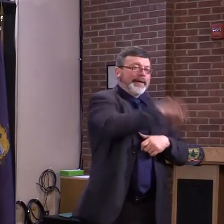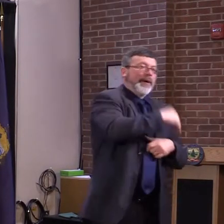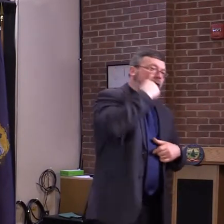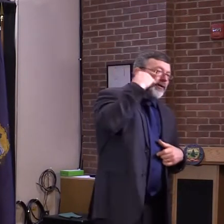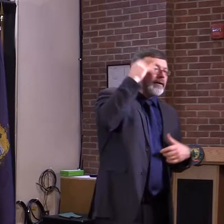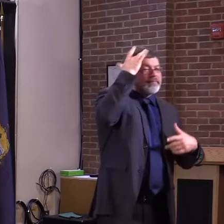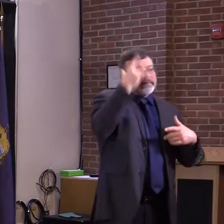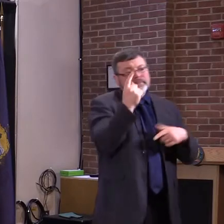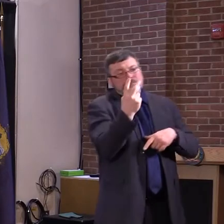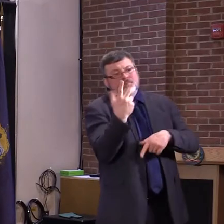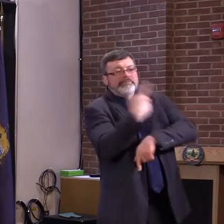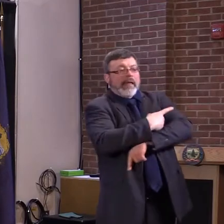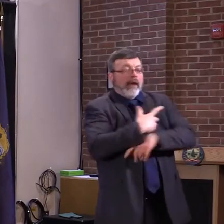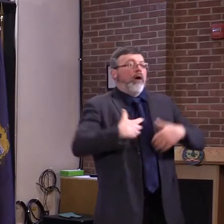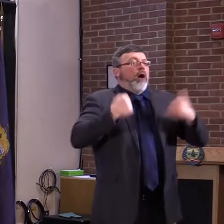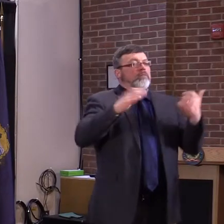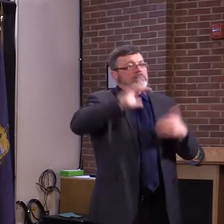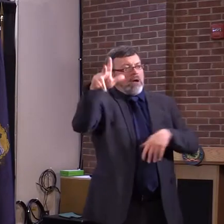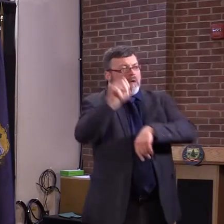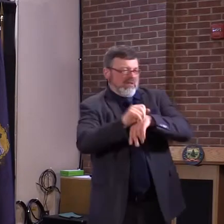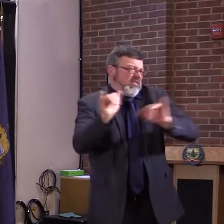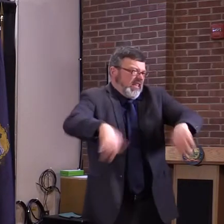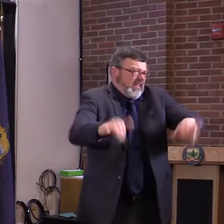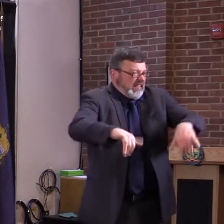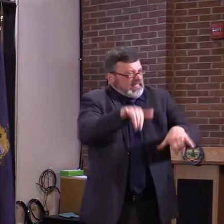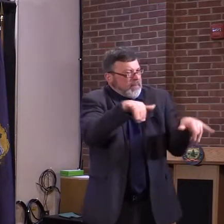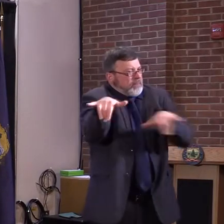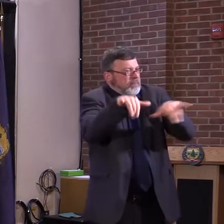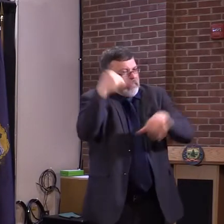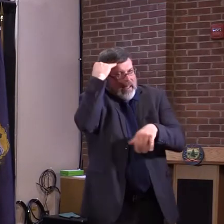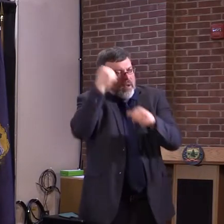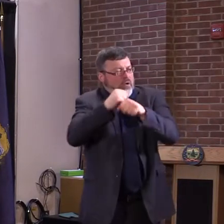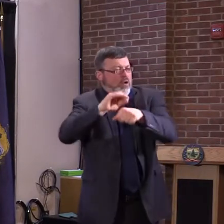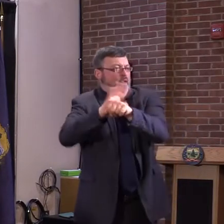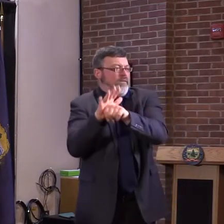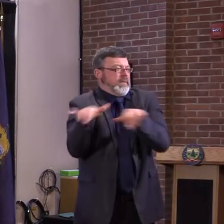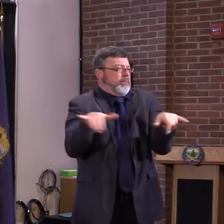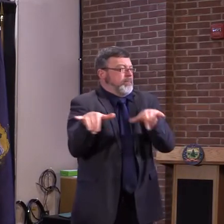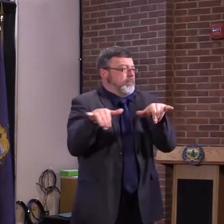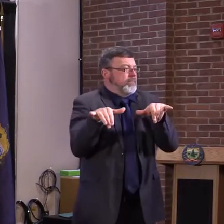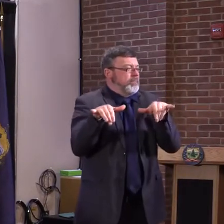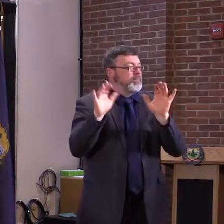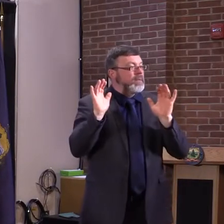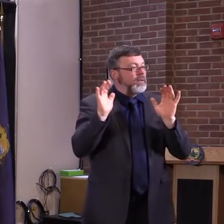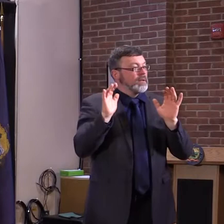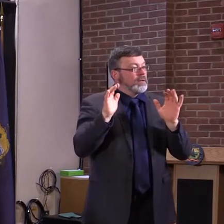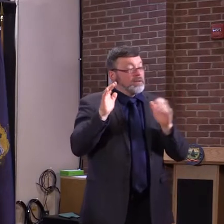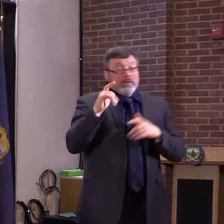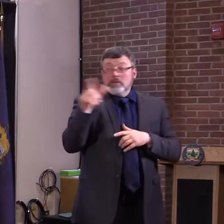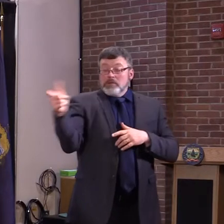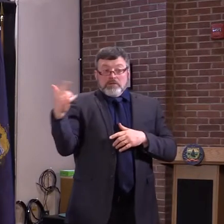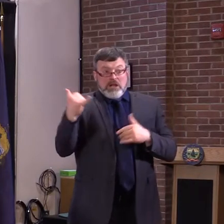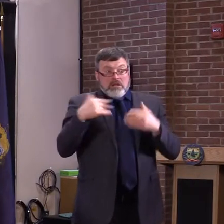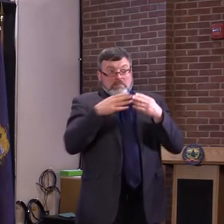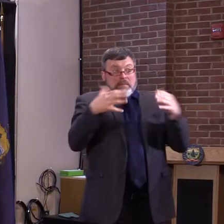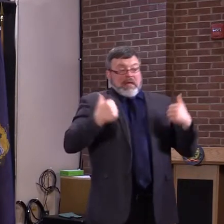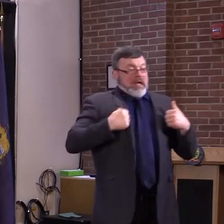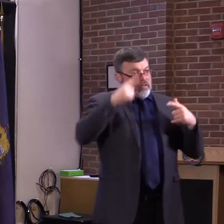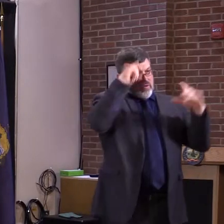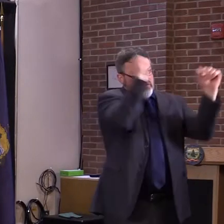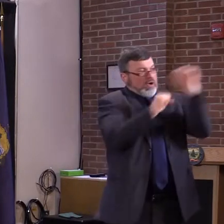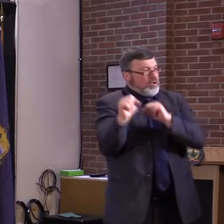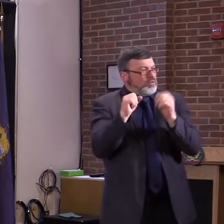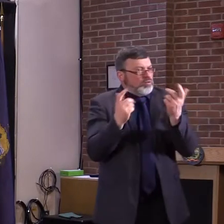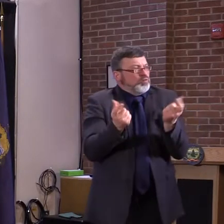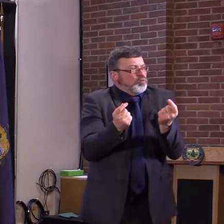practices. You've already witnessed some of the public health strategies that have evolved so far in terms